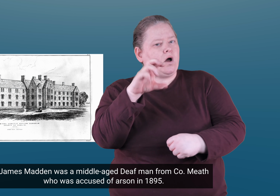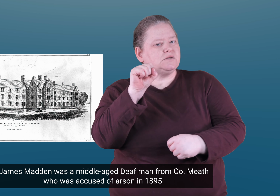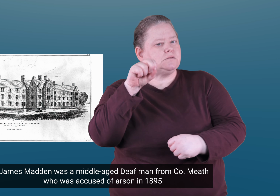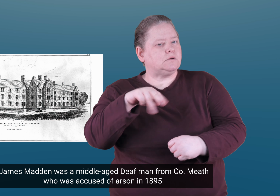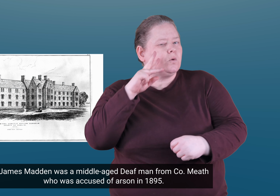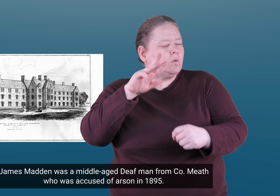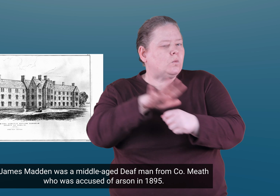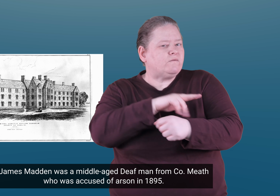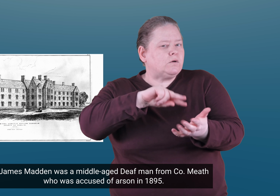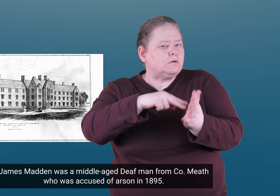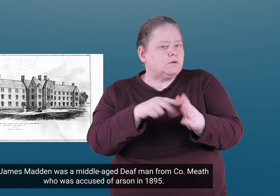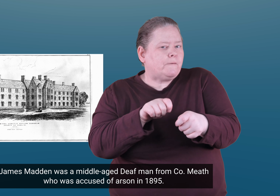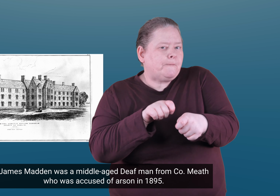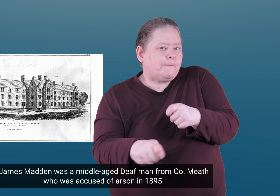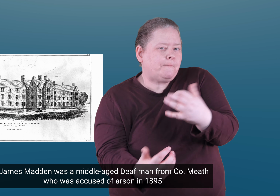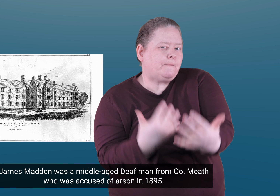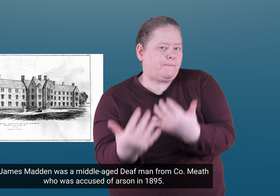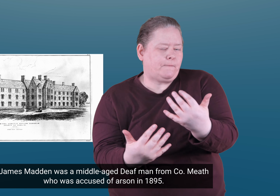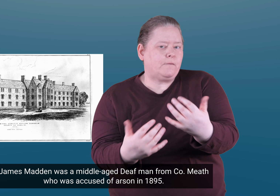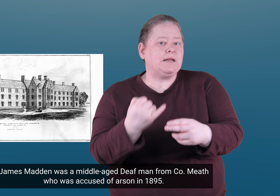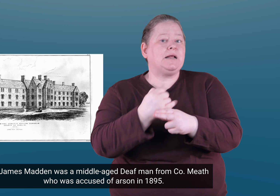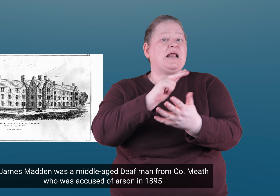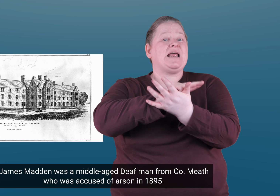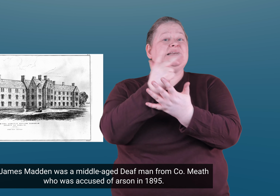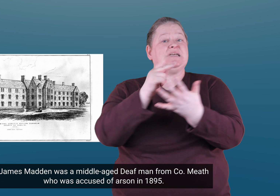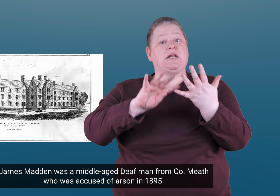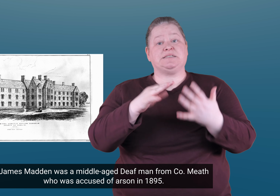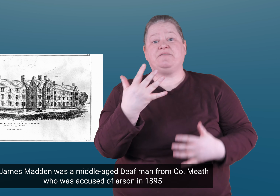who was accused of arson in 1895.